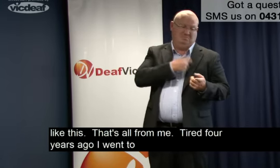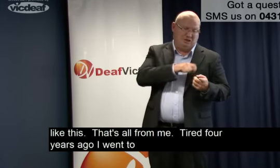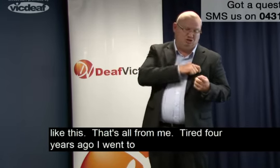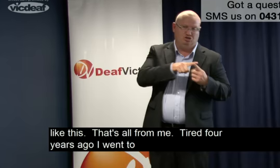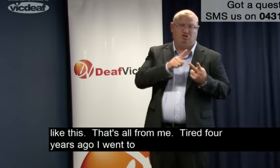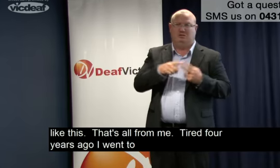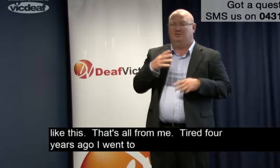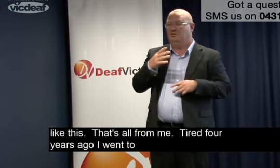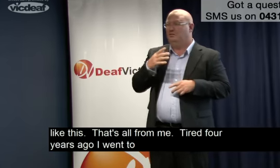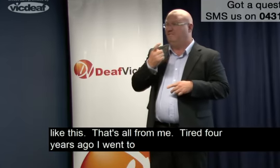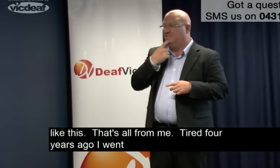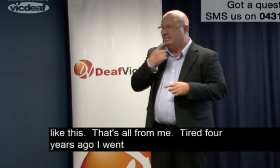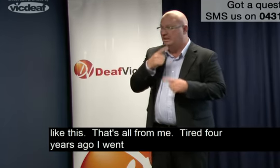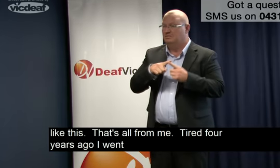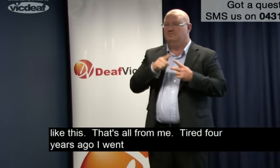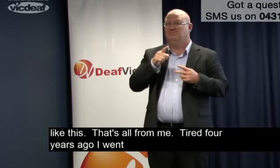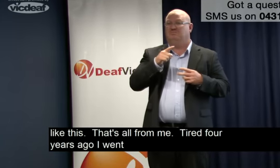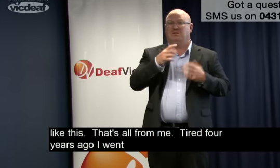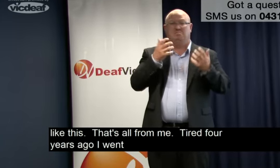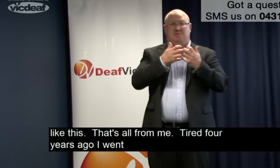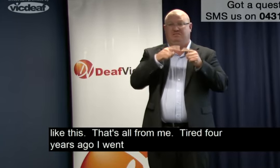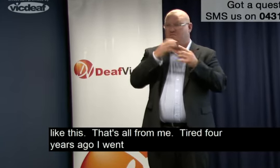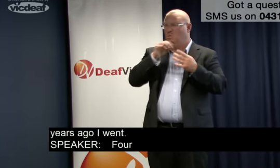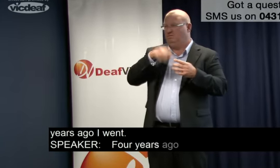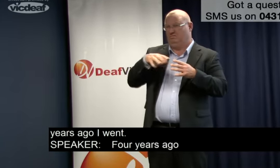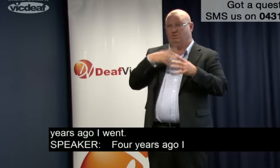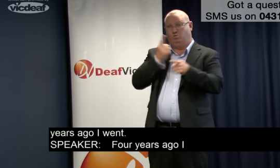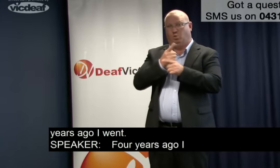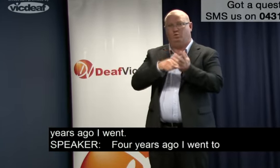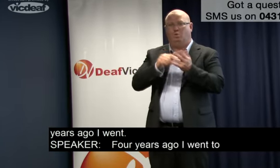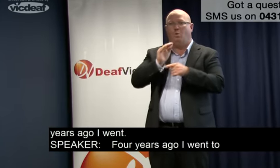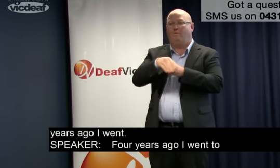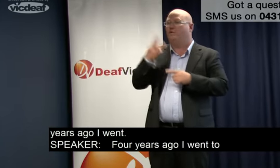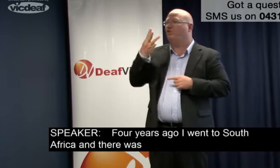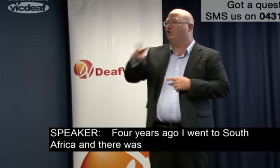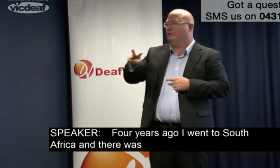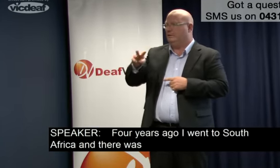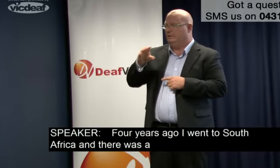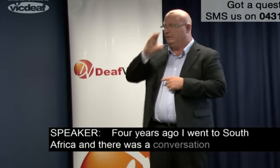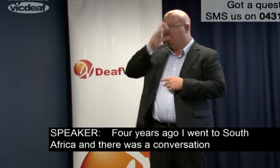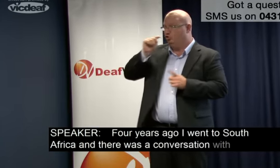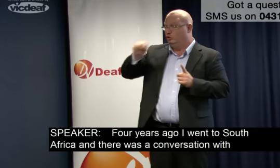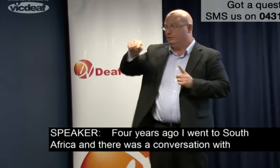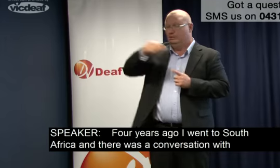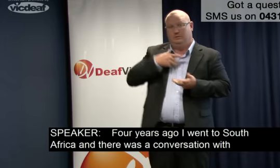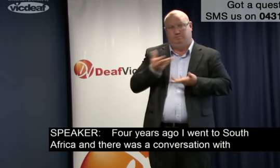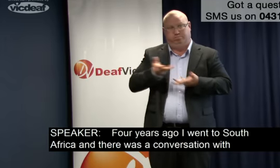individuals there. People from Spain, Finland, and quite a number of organisations across the globe, and we had a conversation with